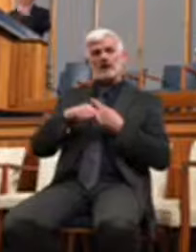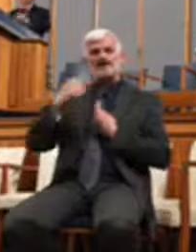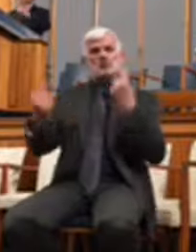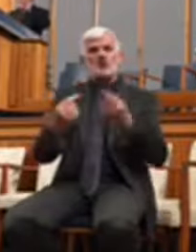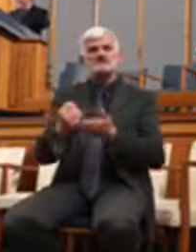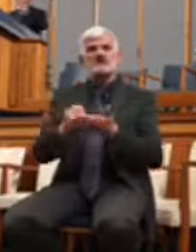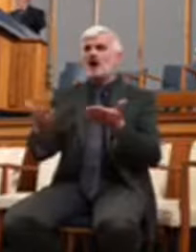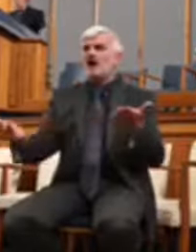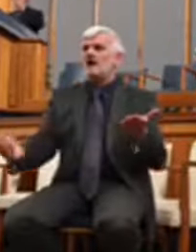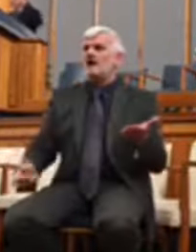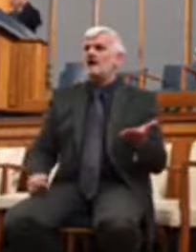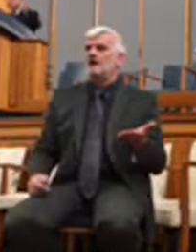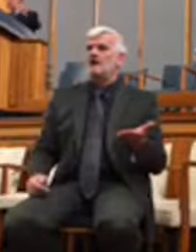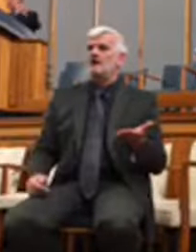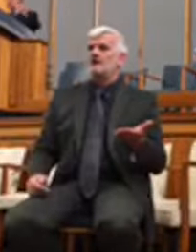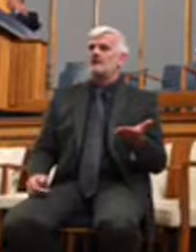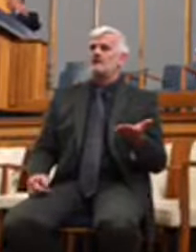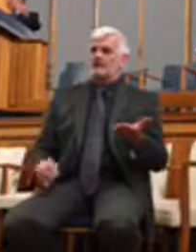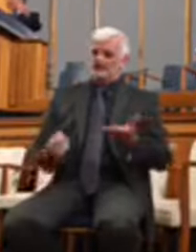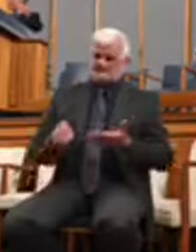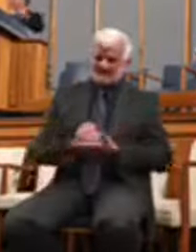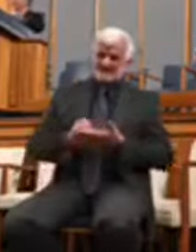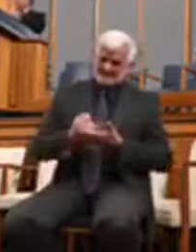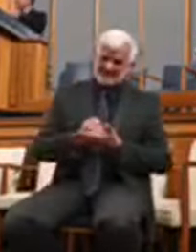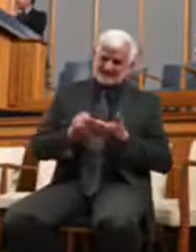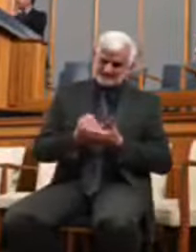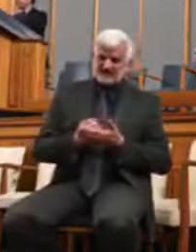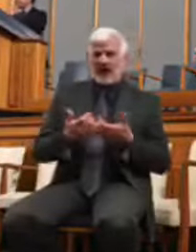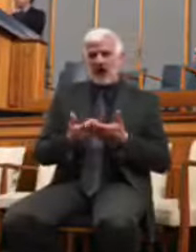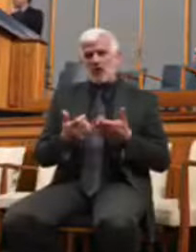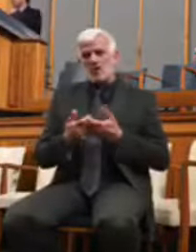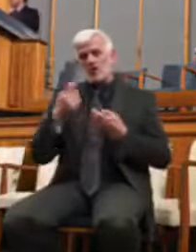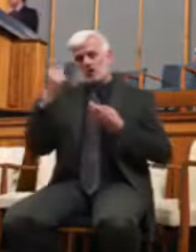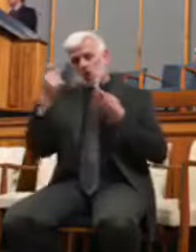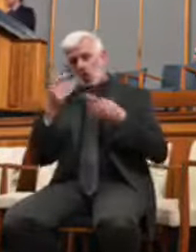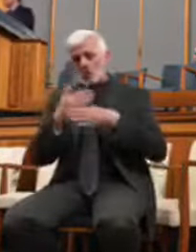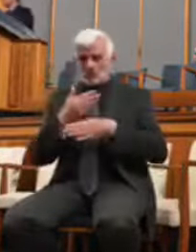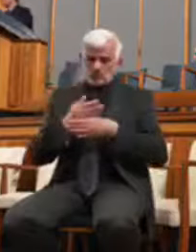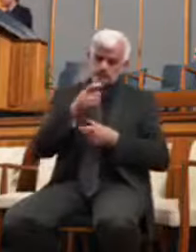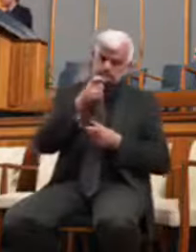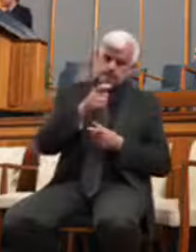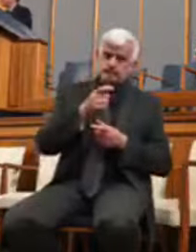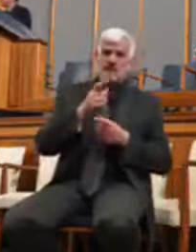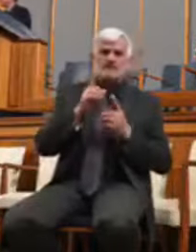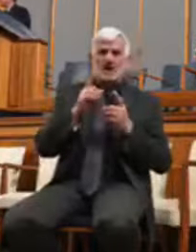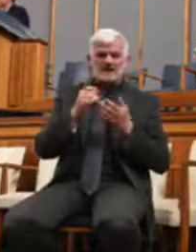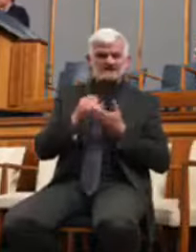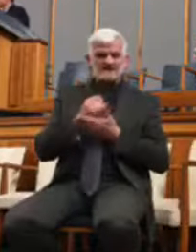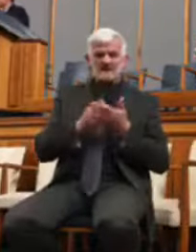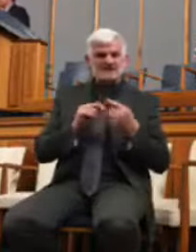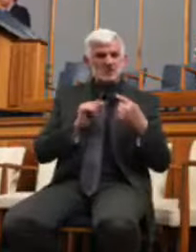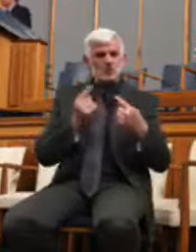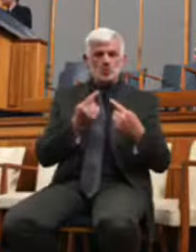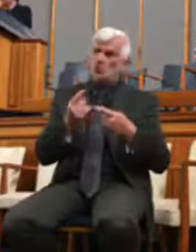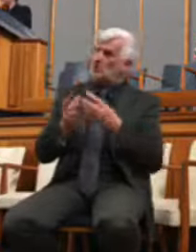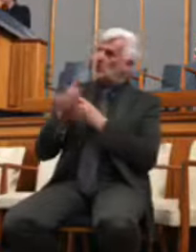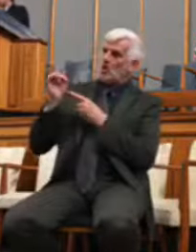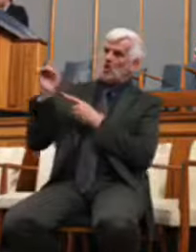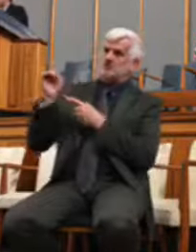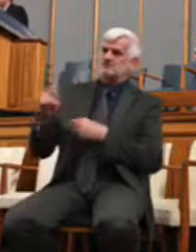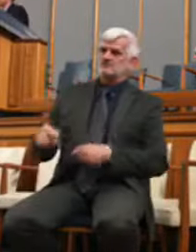and foremost, is against God. And David, in Psalm 51, will repeat the same thing, will